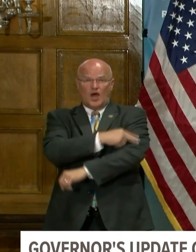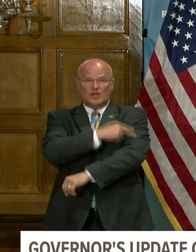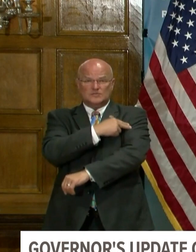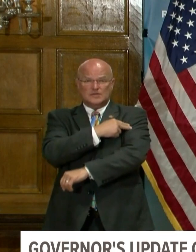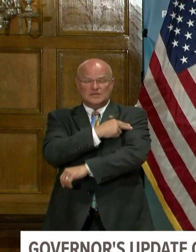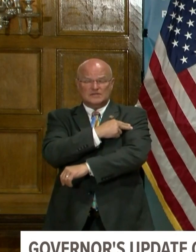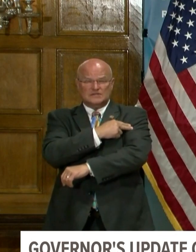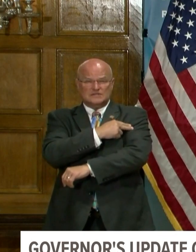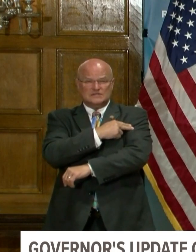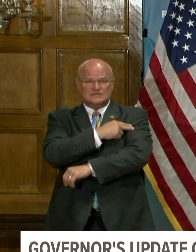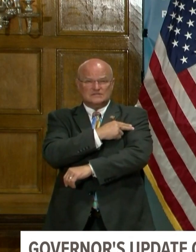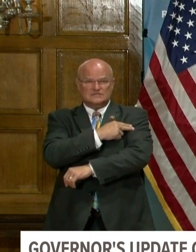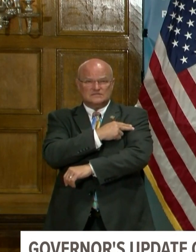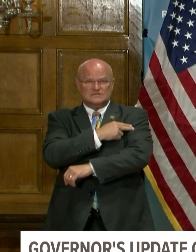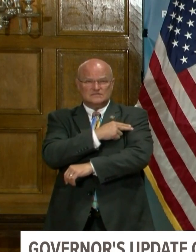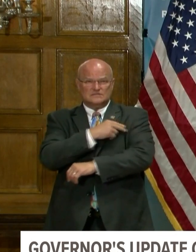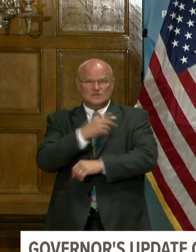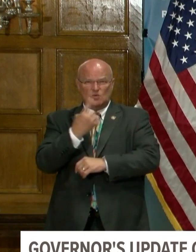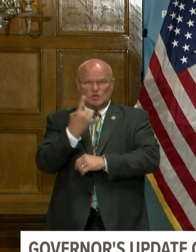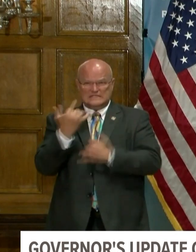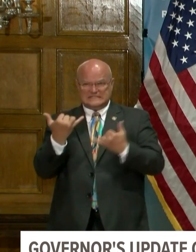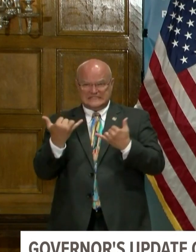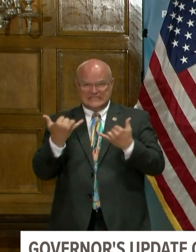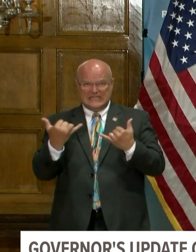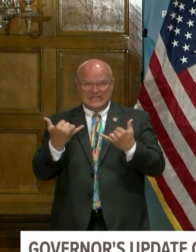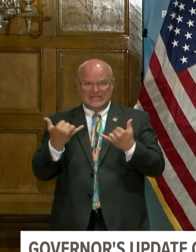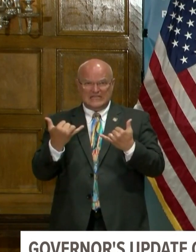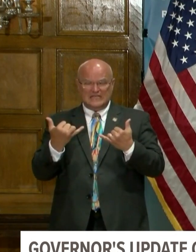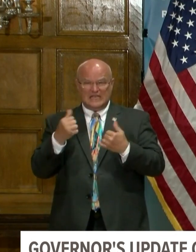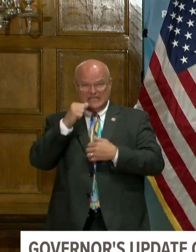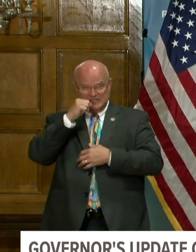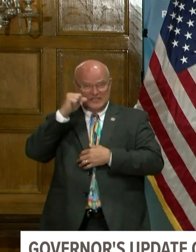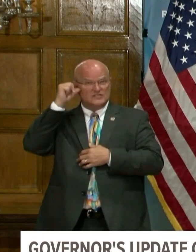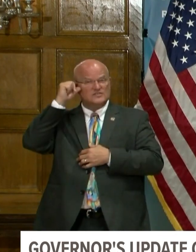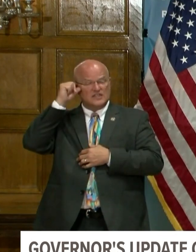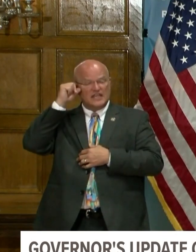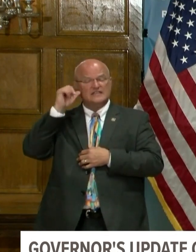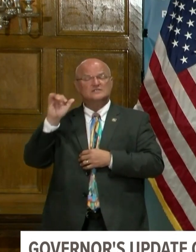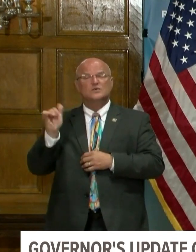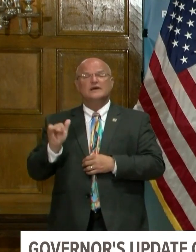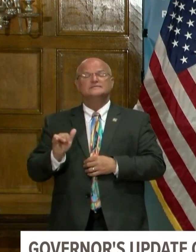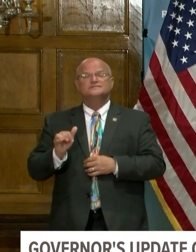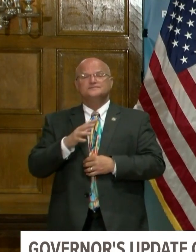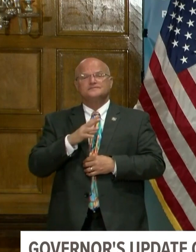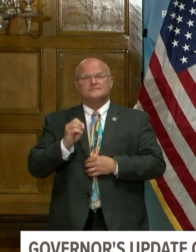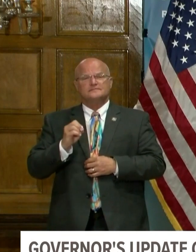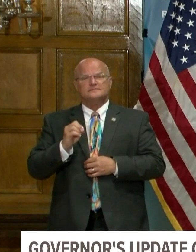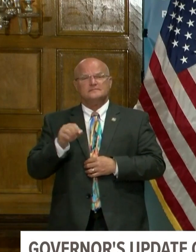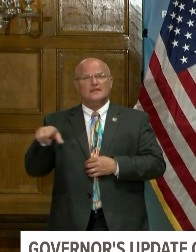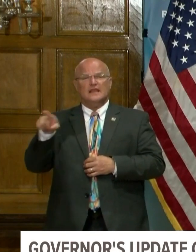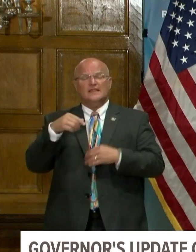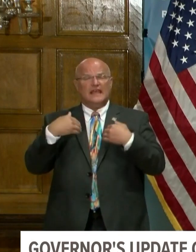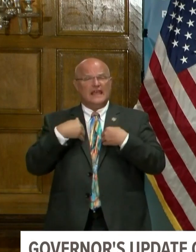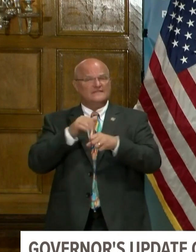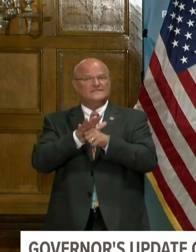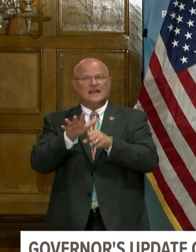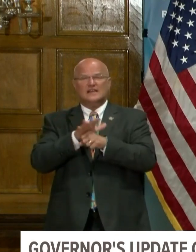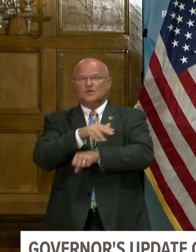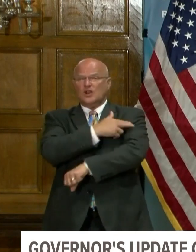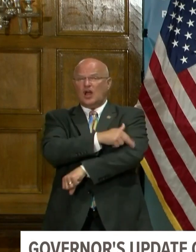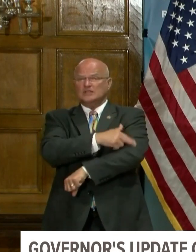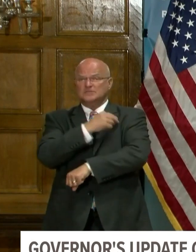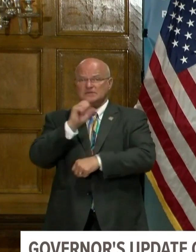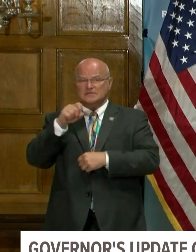within the last one today and yesterday as well, and they have adequate